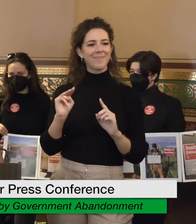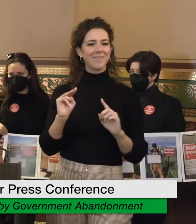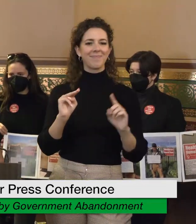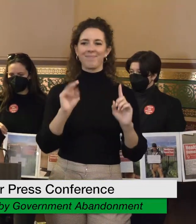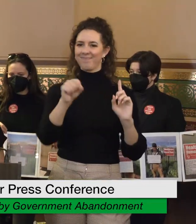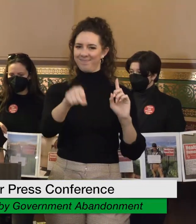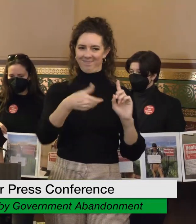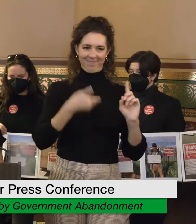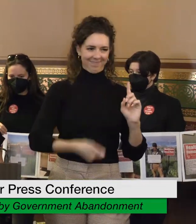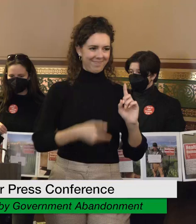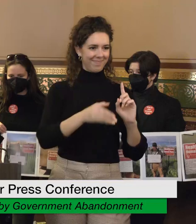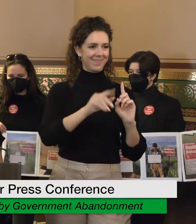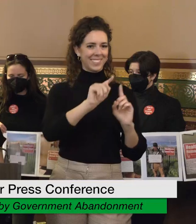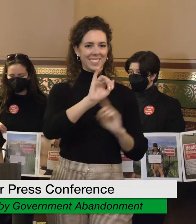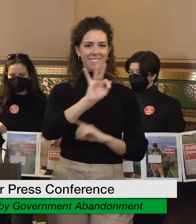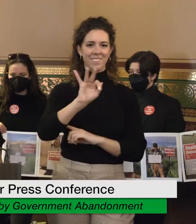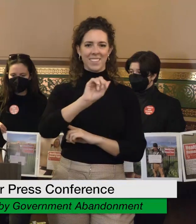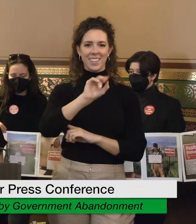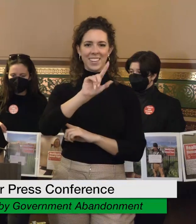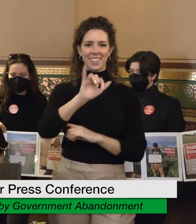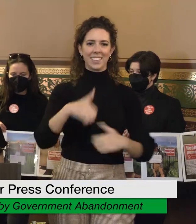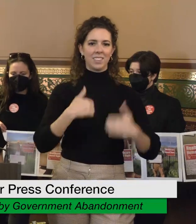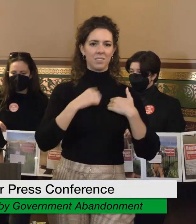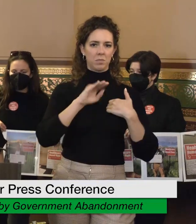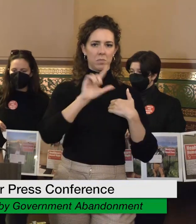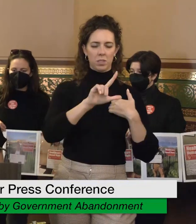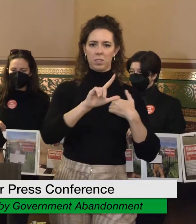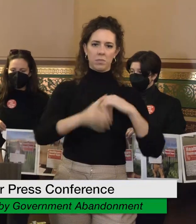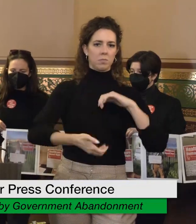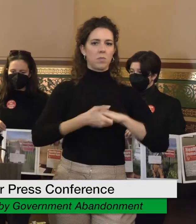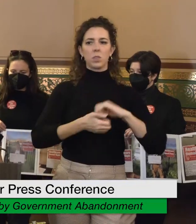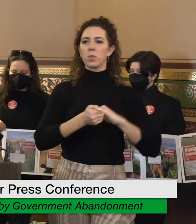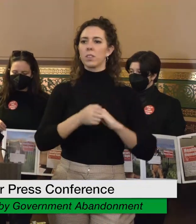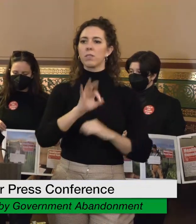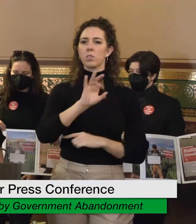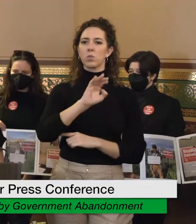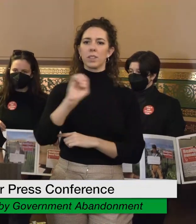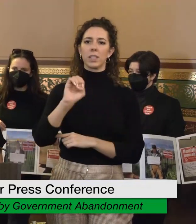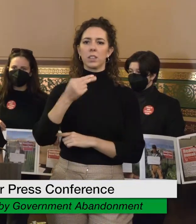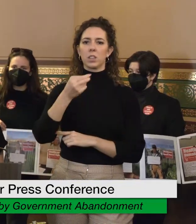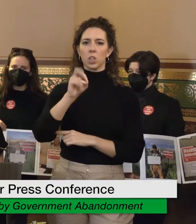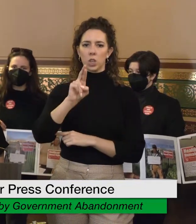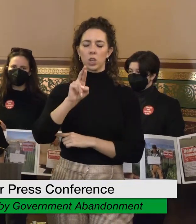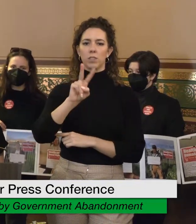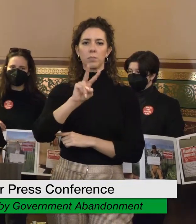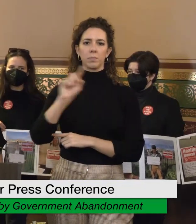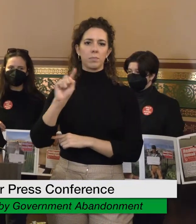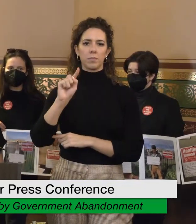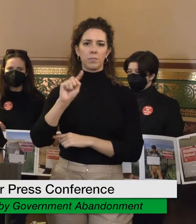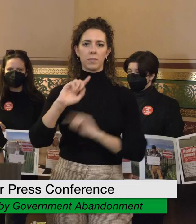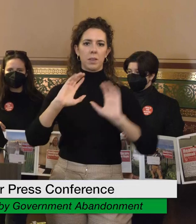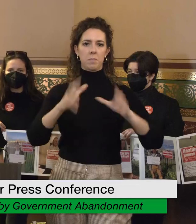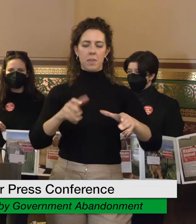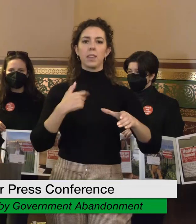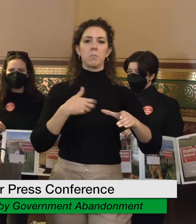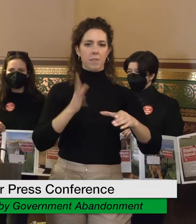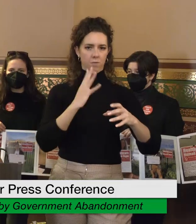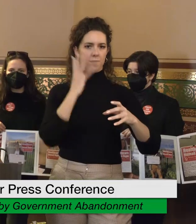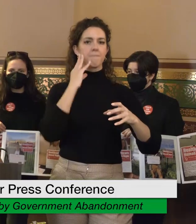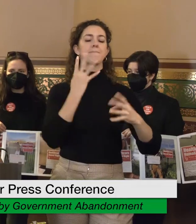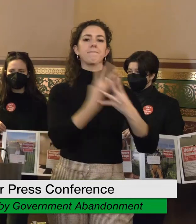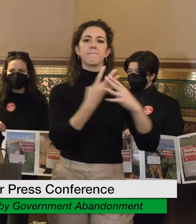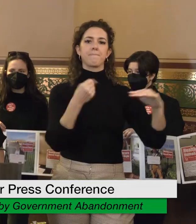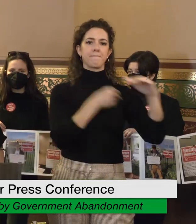So yeah, my name is Tiffany Harrington, I live in Burlington. I work with the Free Her Vermont campaign as a directly impacted person. I'm formerly incarcerated and I was